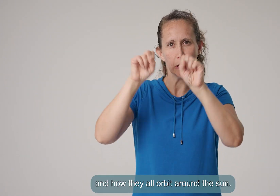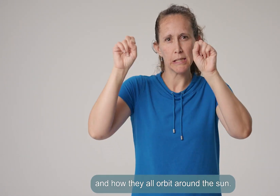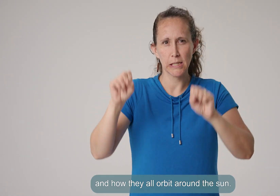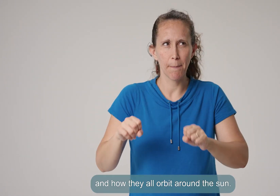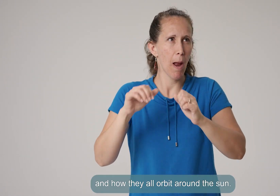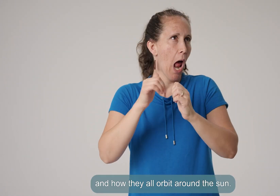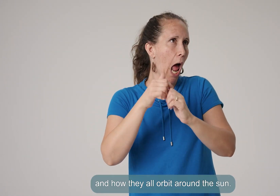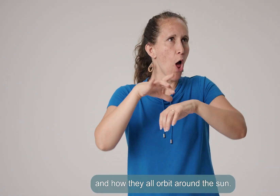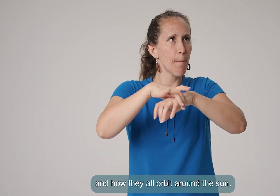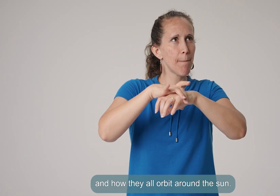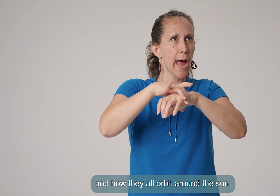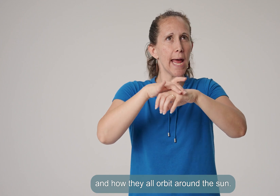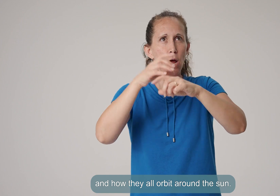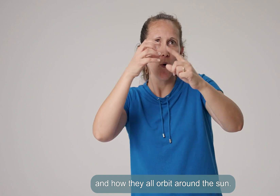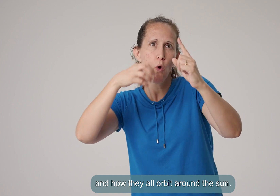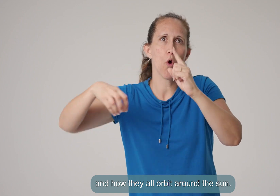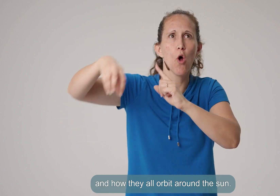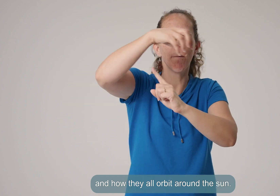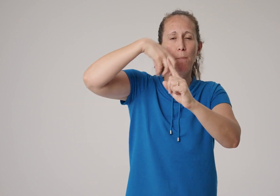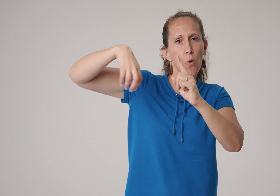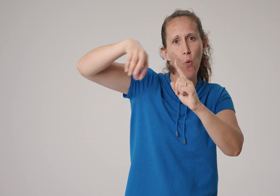all orbit around the sun.